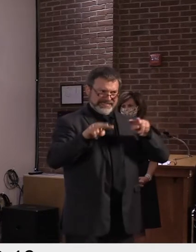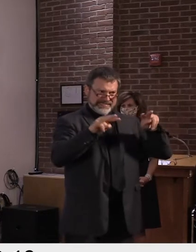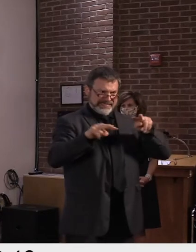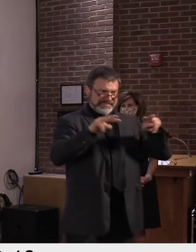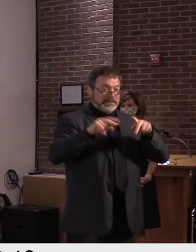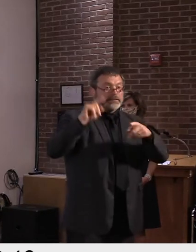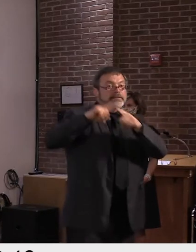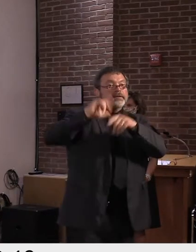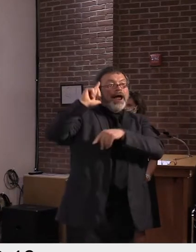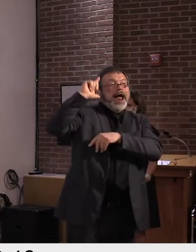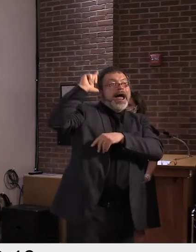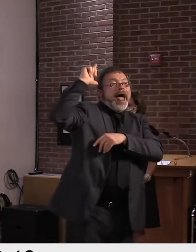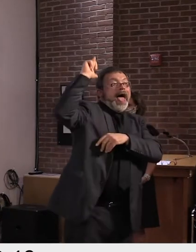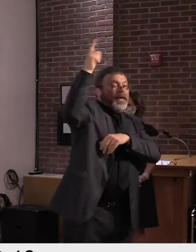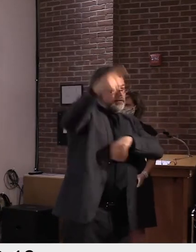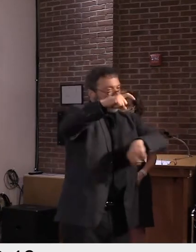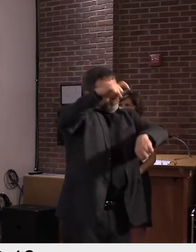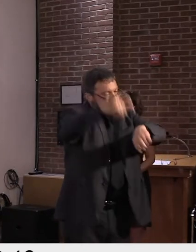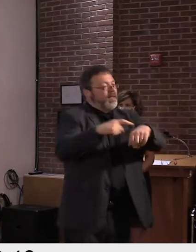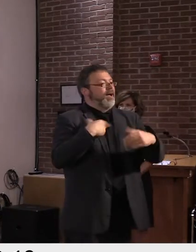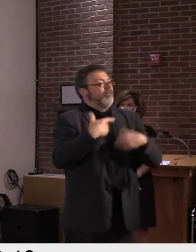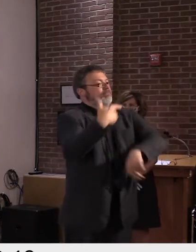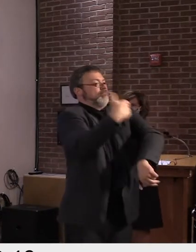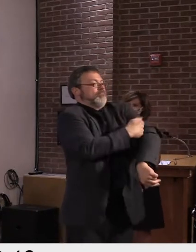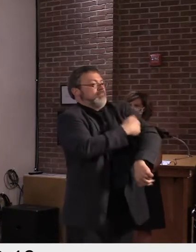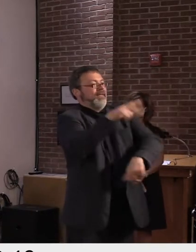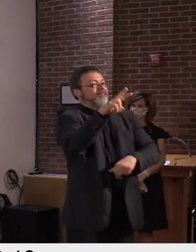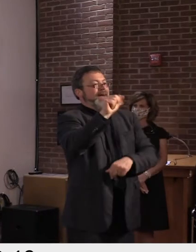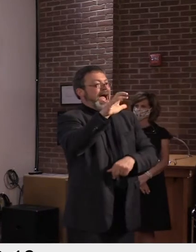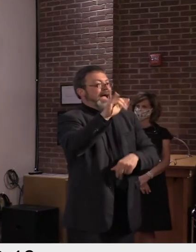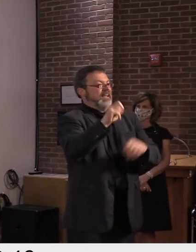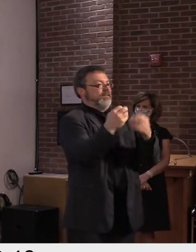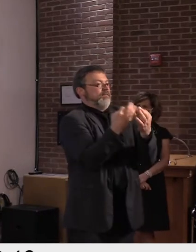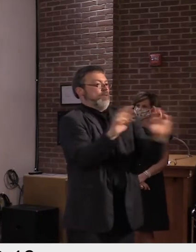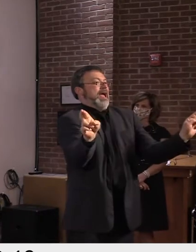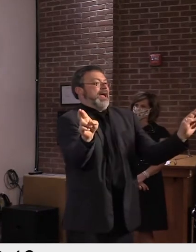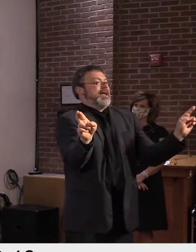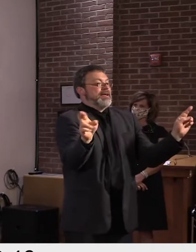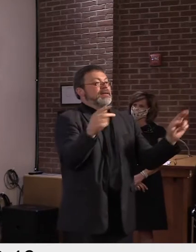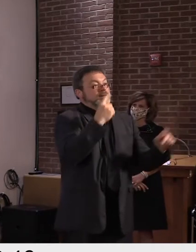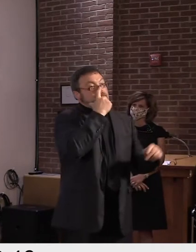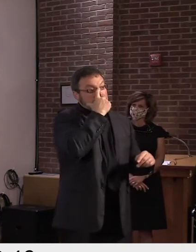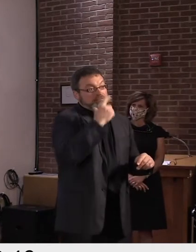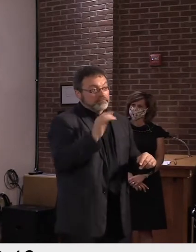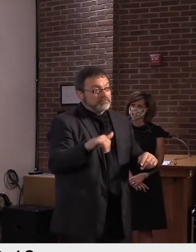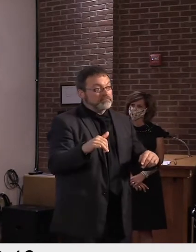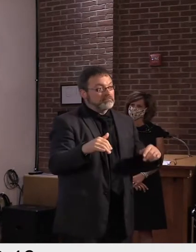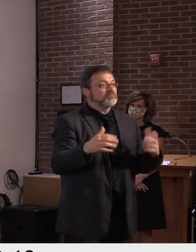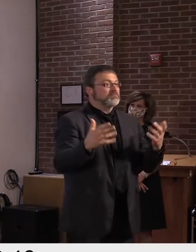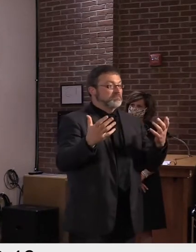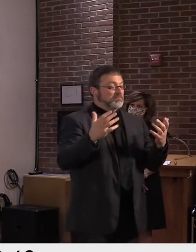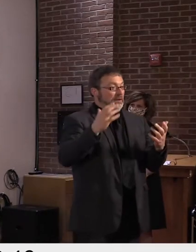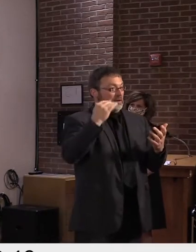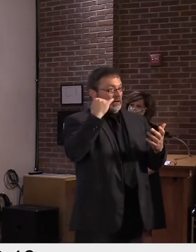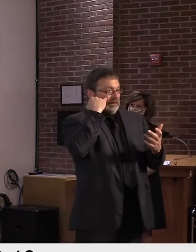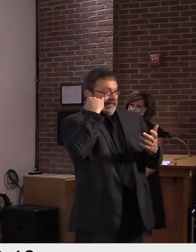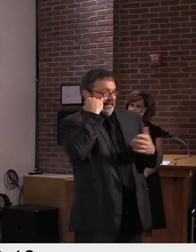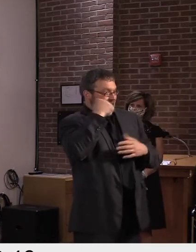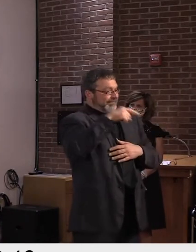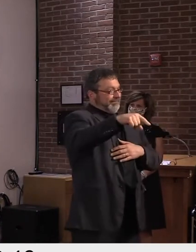herd immunity by just letting themselves get infected. It's that is not a winning strategy.